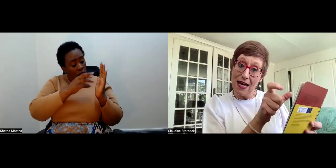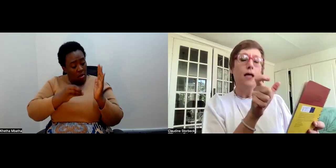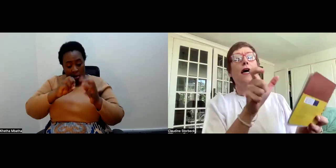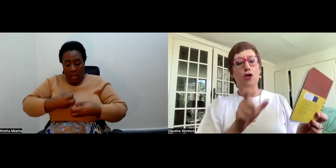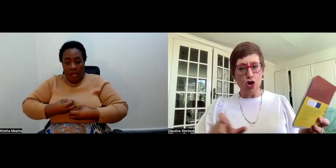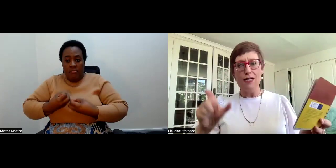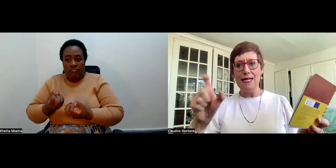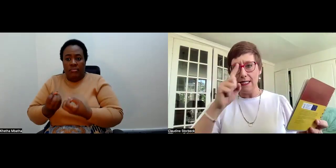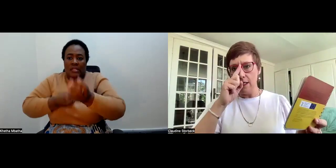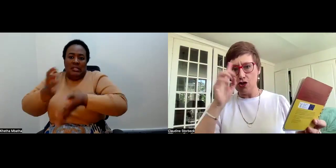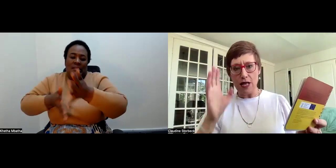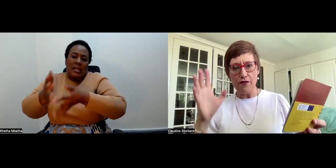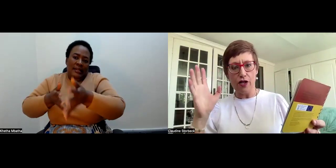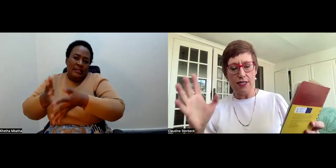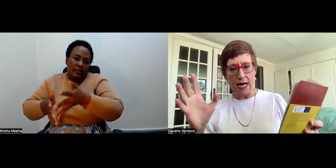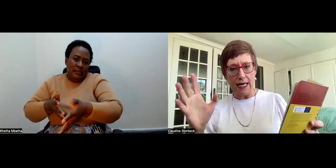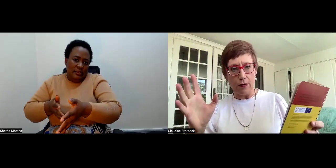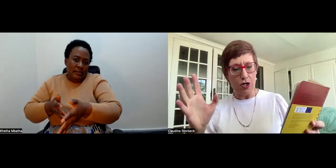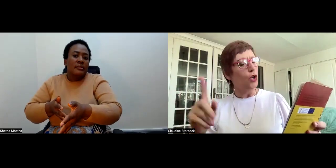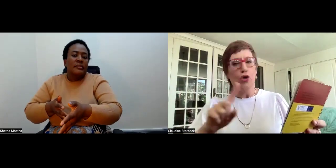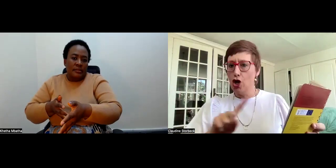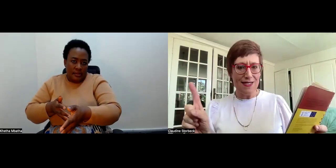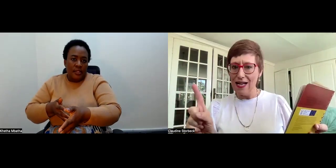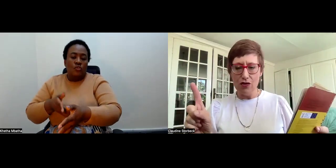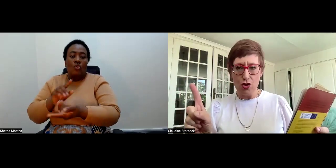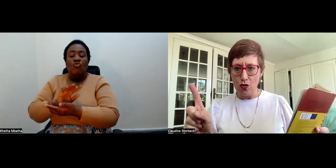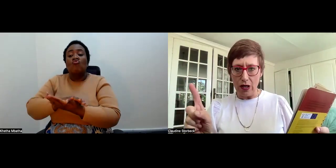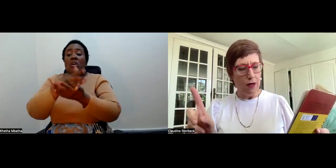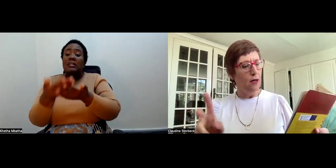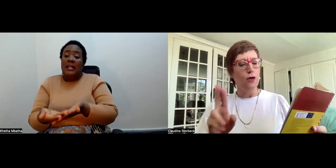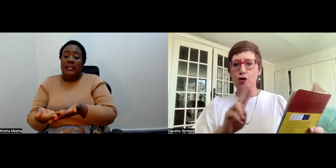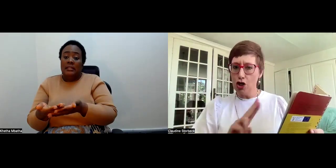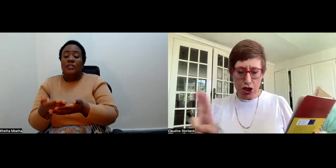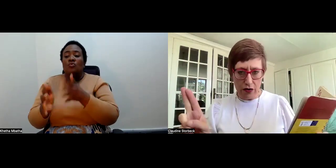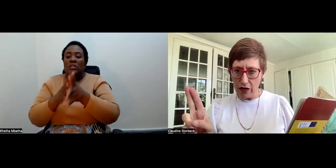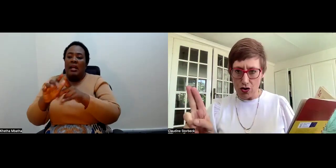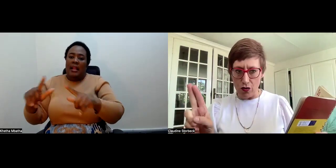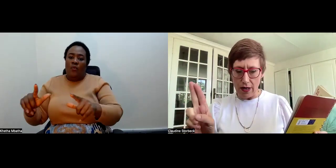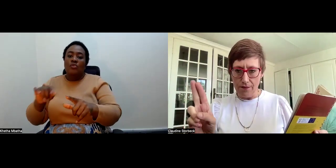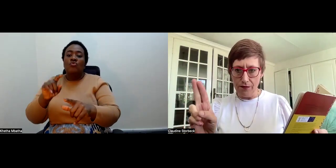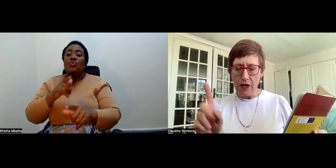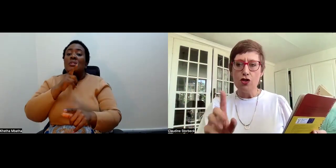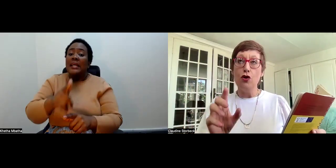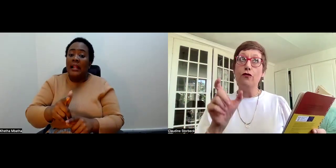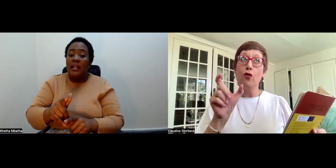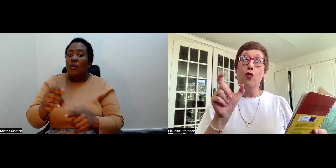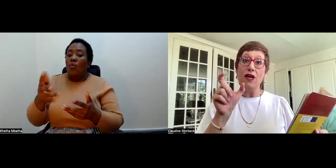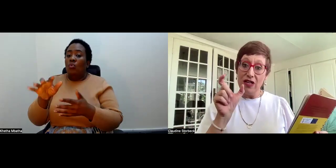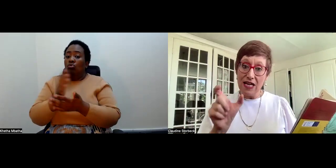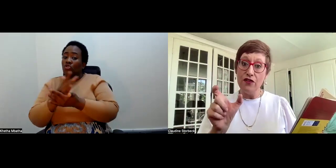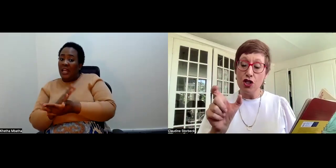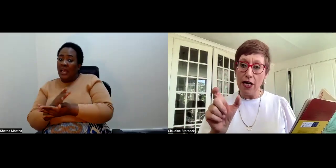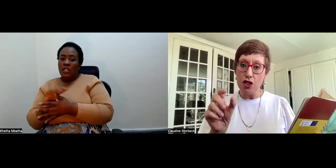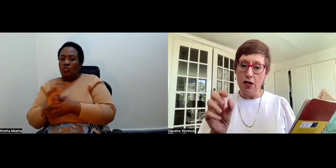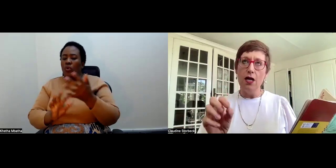what is there and translating it into South African Sign Language. You're not telling the story. You're not sharing the story. So for